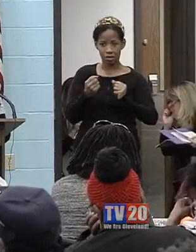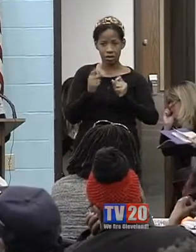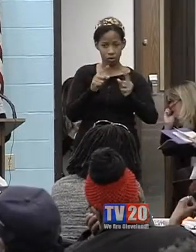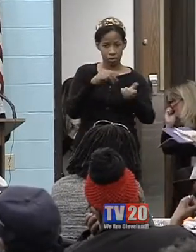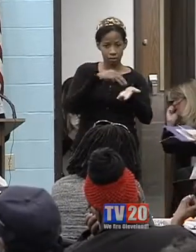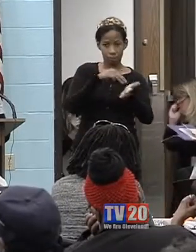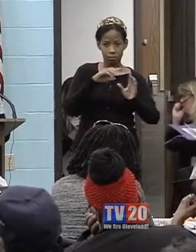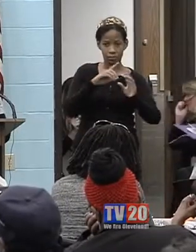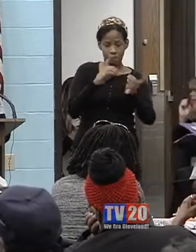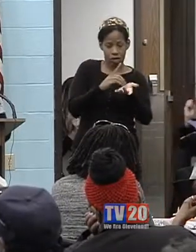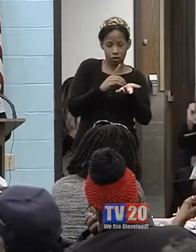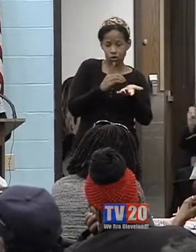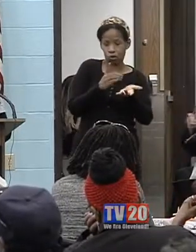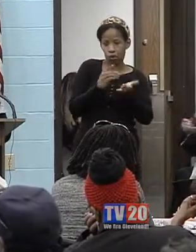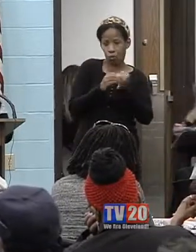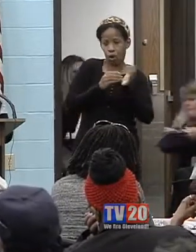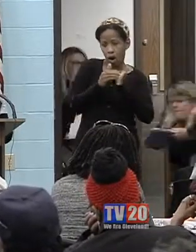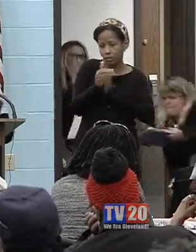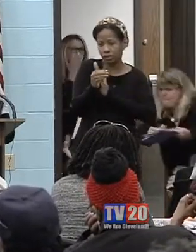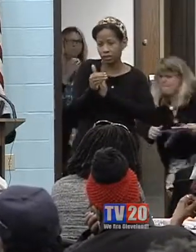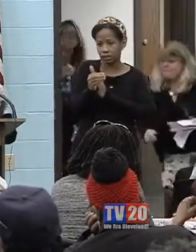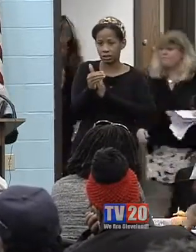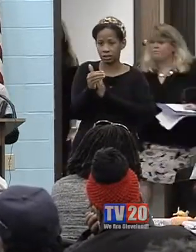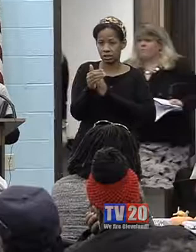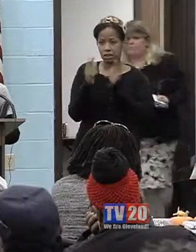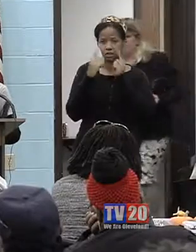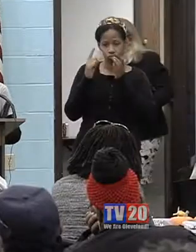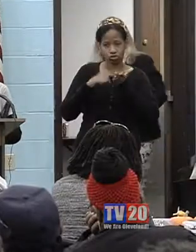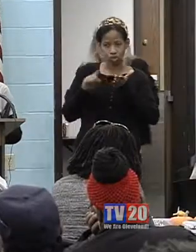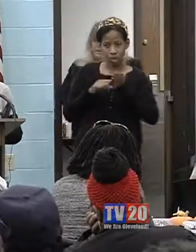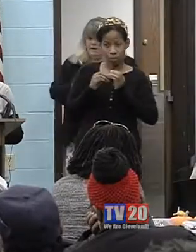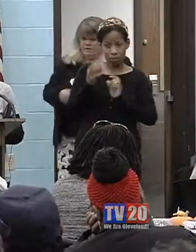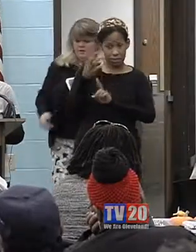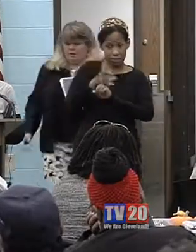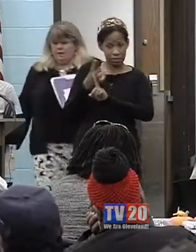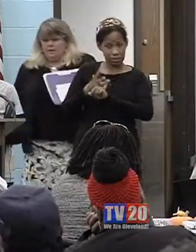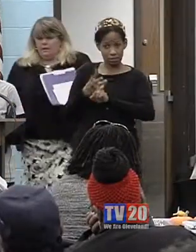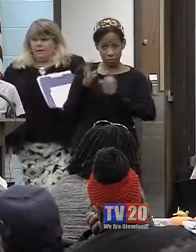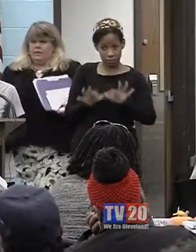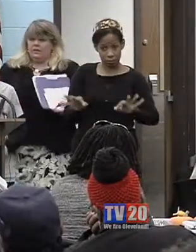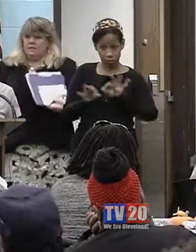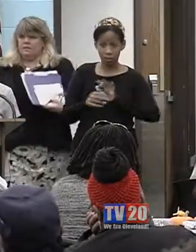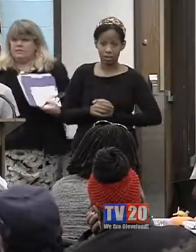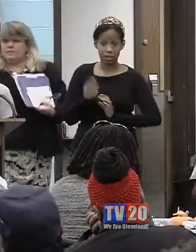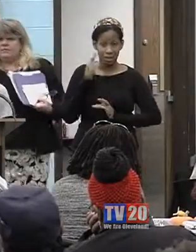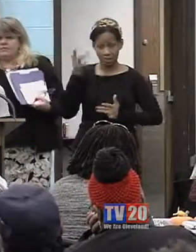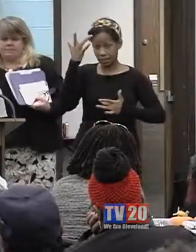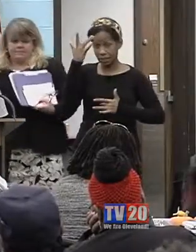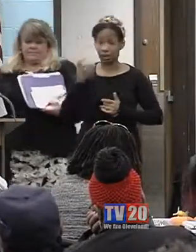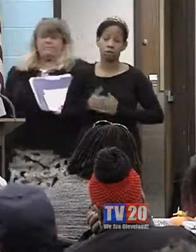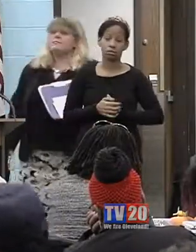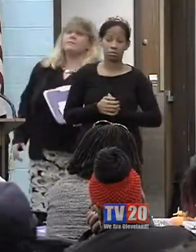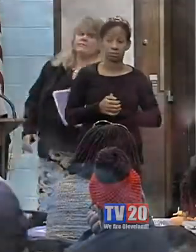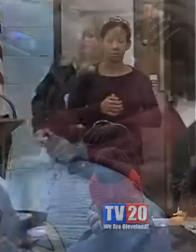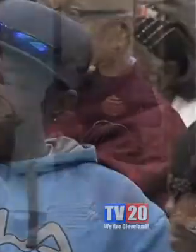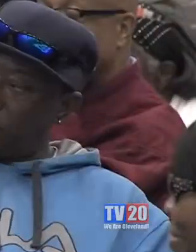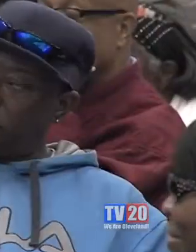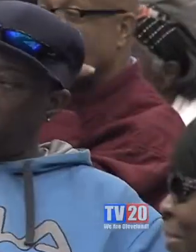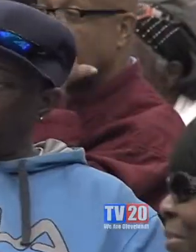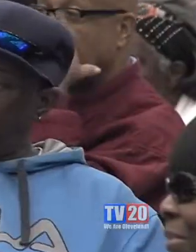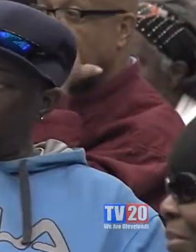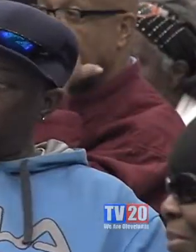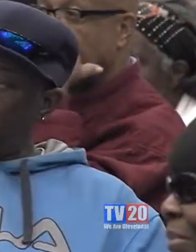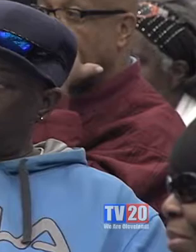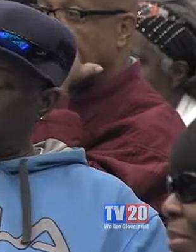your optometrist, your regular doctor, and find out if you need to go more often or not. So we're going to skip back to